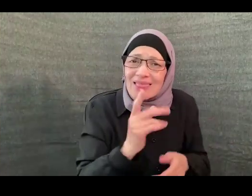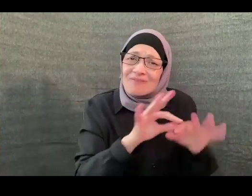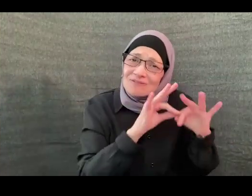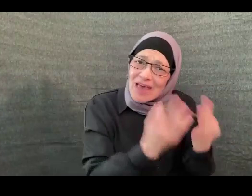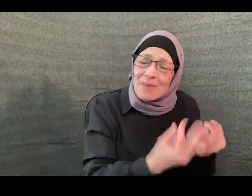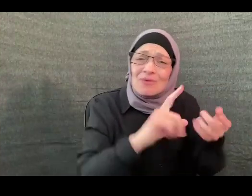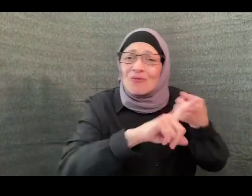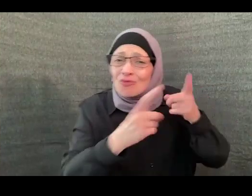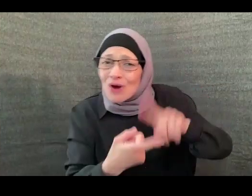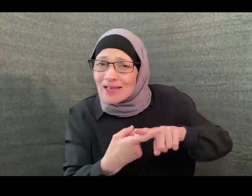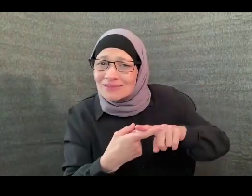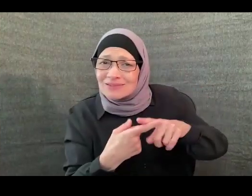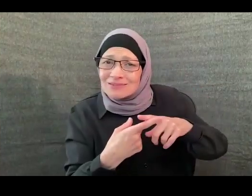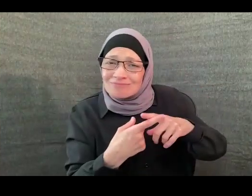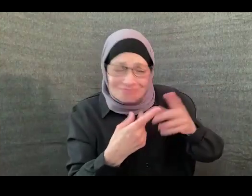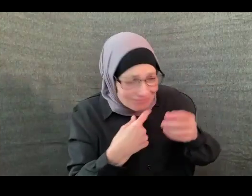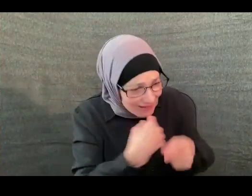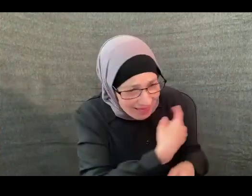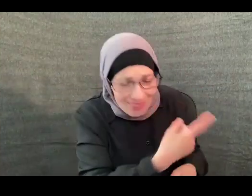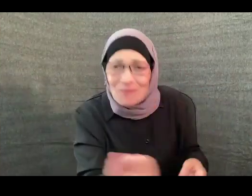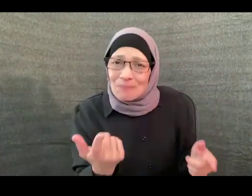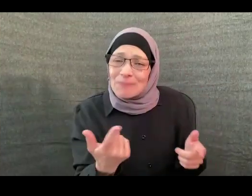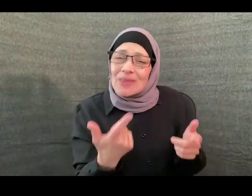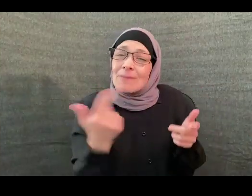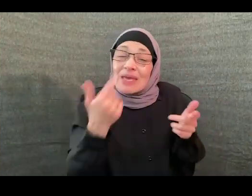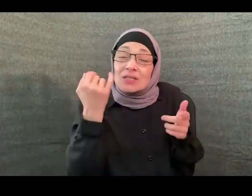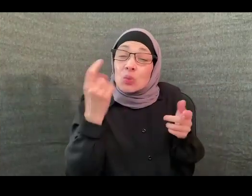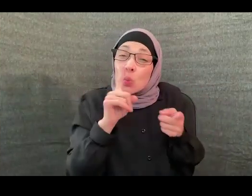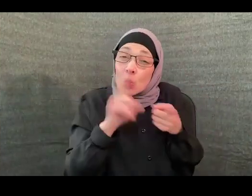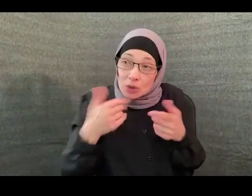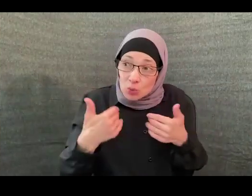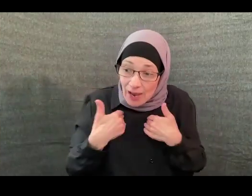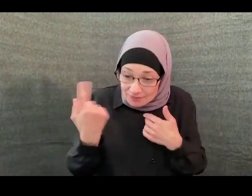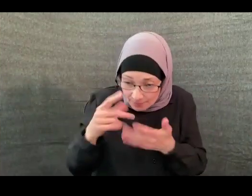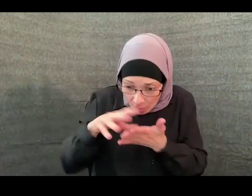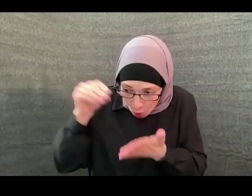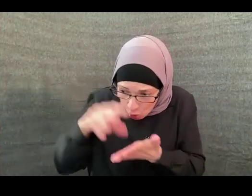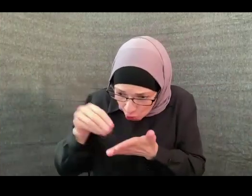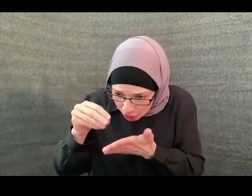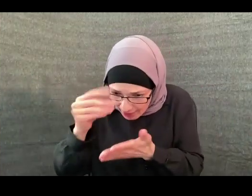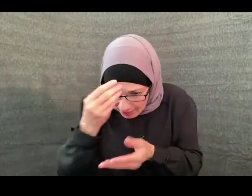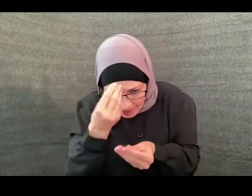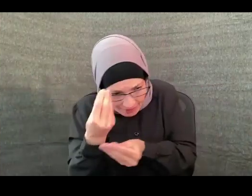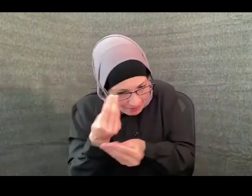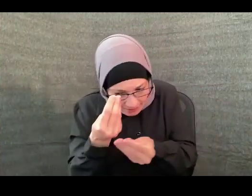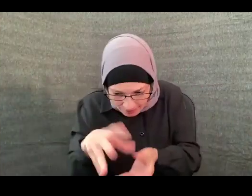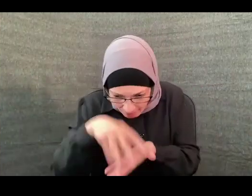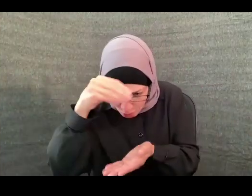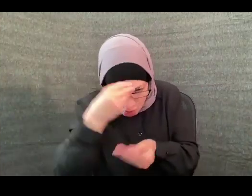those friends that are close to you, because spreading knowledge saves